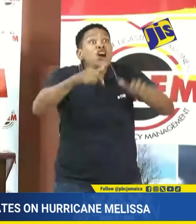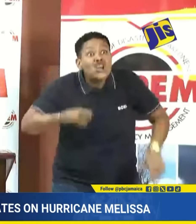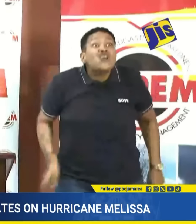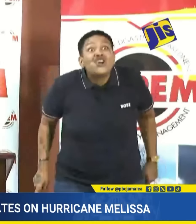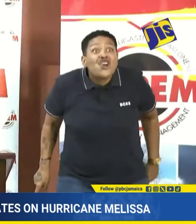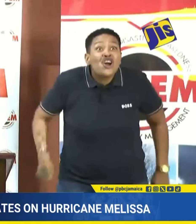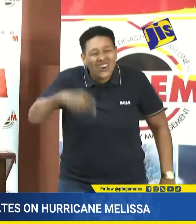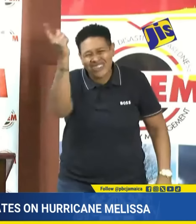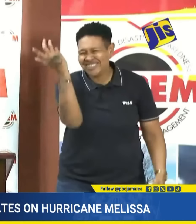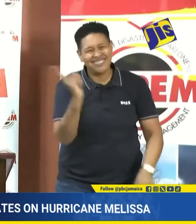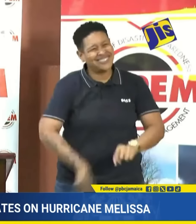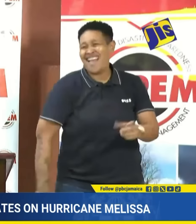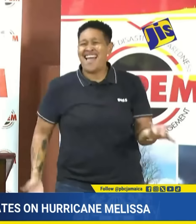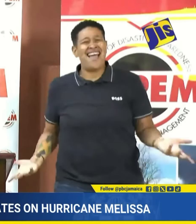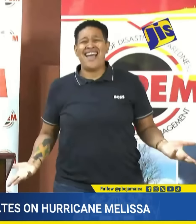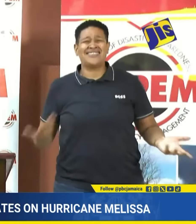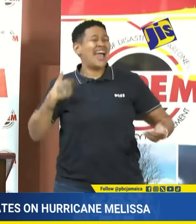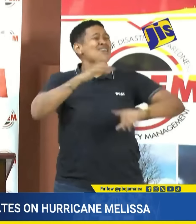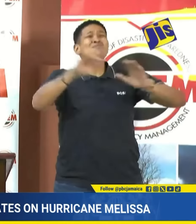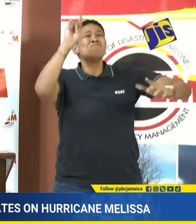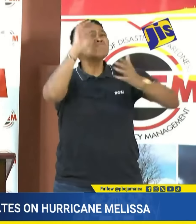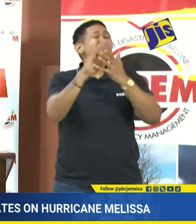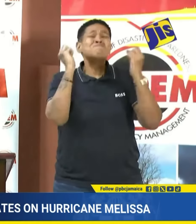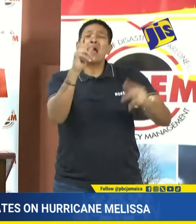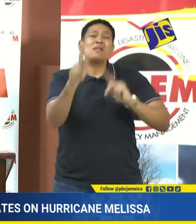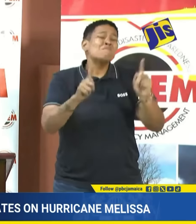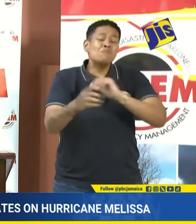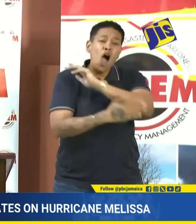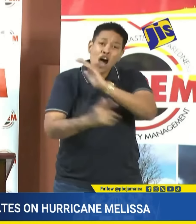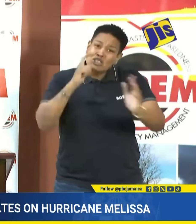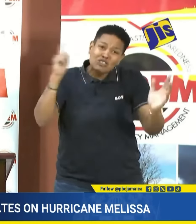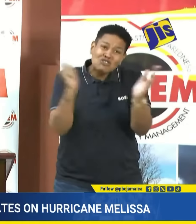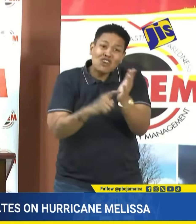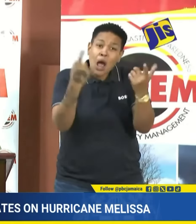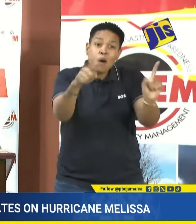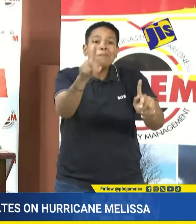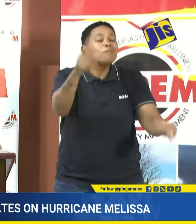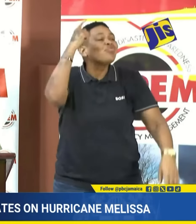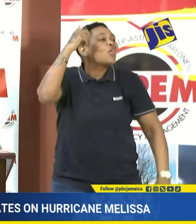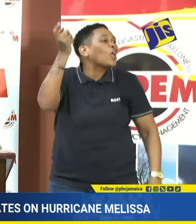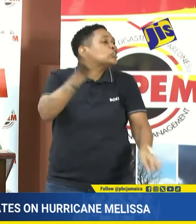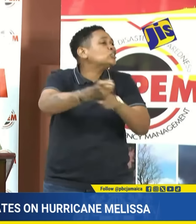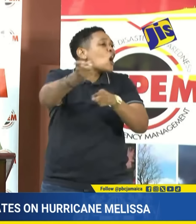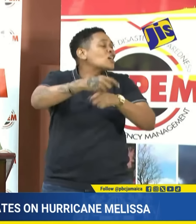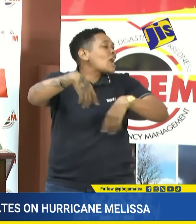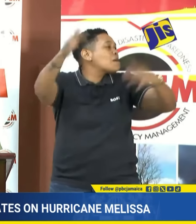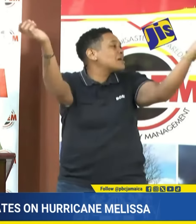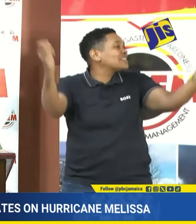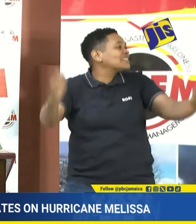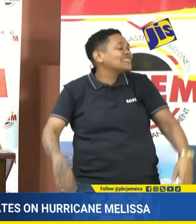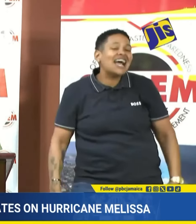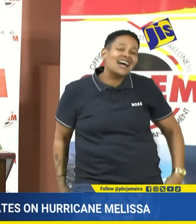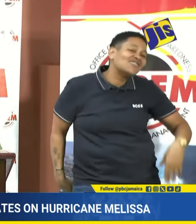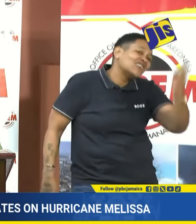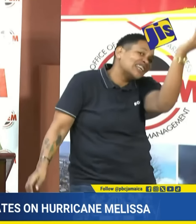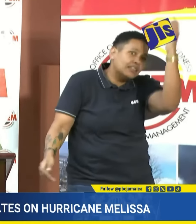And I don't believe many people in this country realize what is it we are facing.